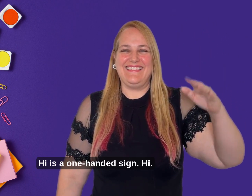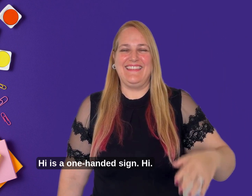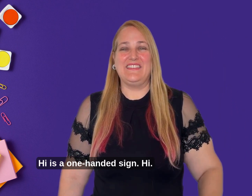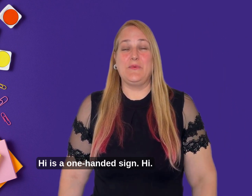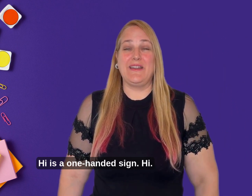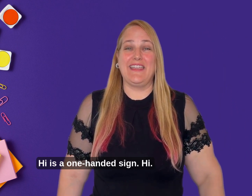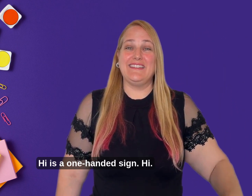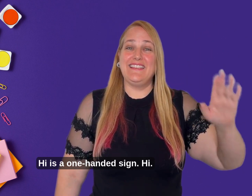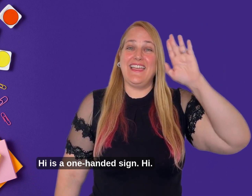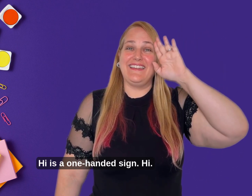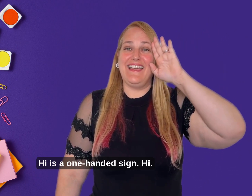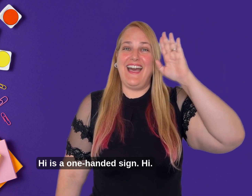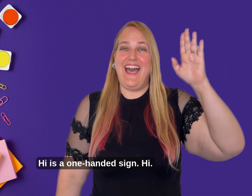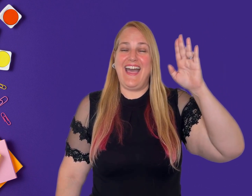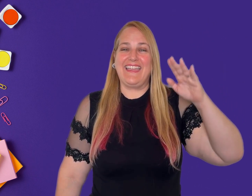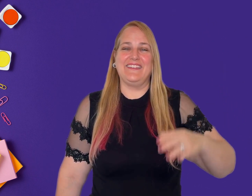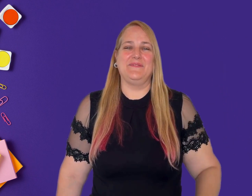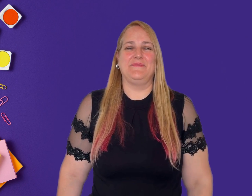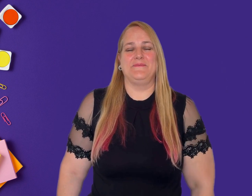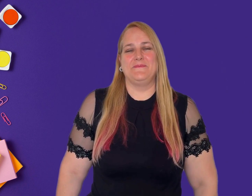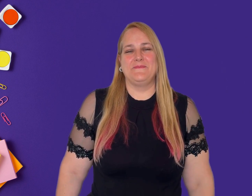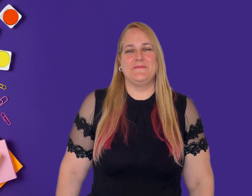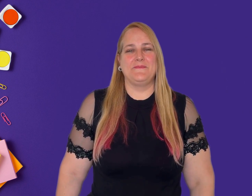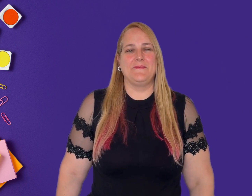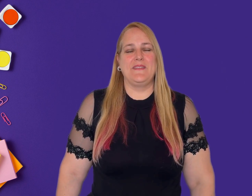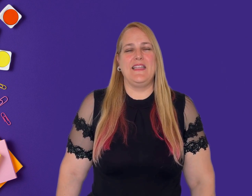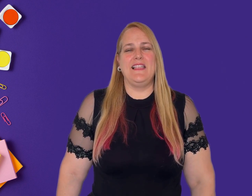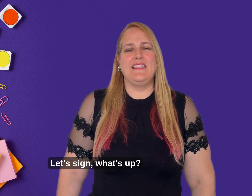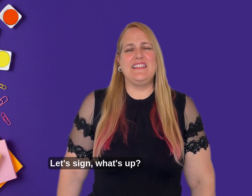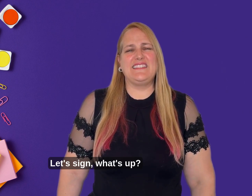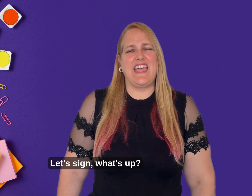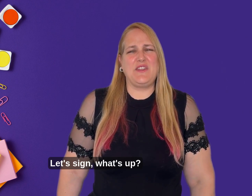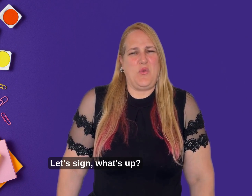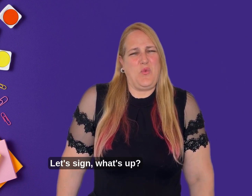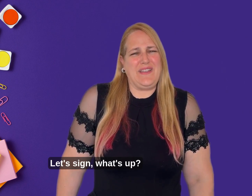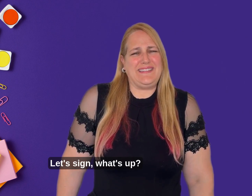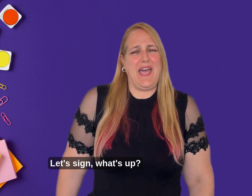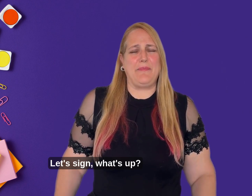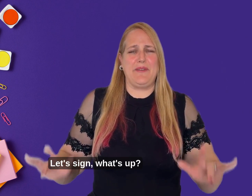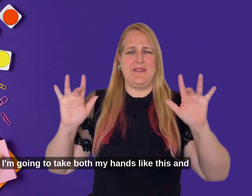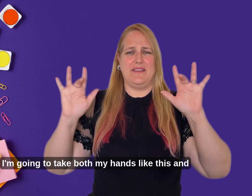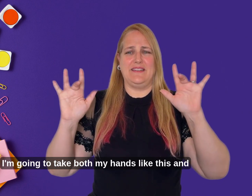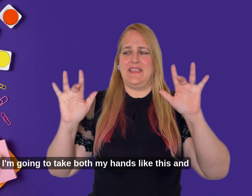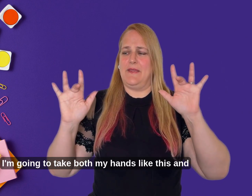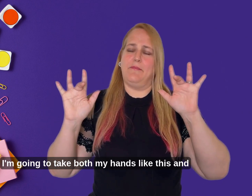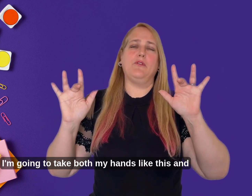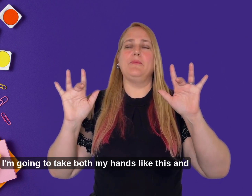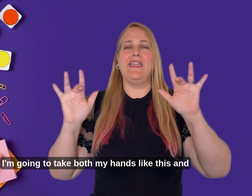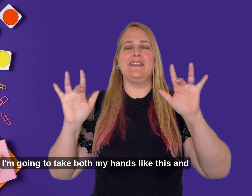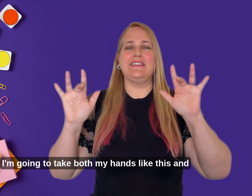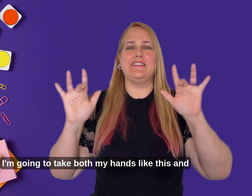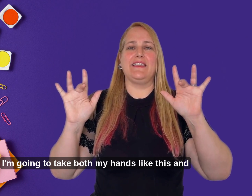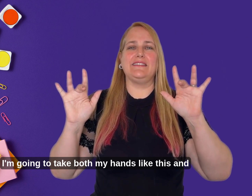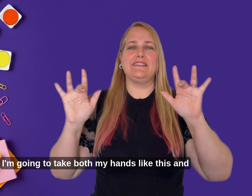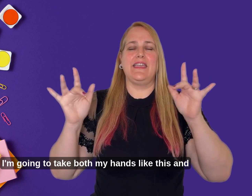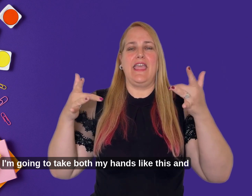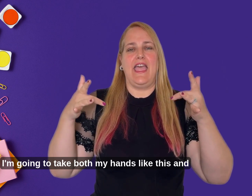is a one-handed sign. Hi. Let's sign what's up. I'm going to take both my hands like this, and